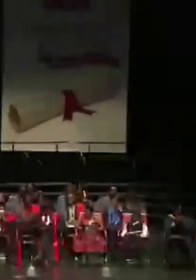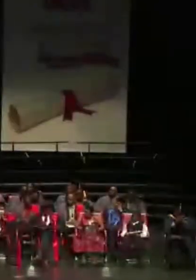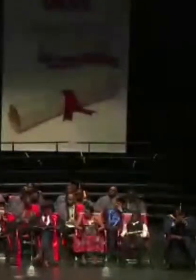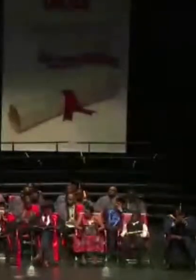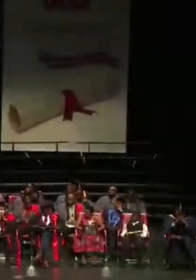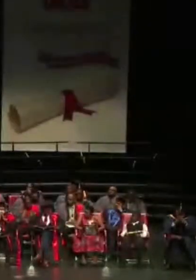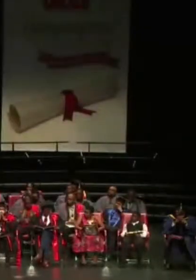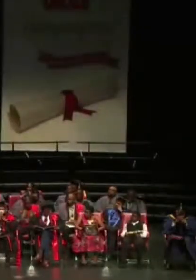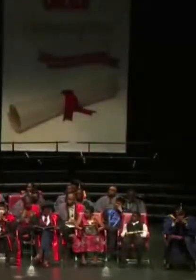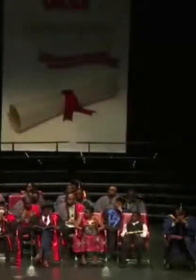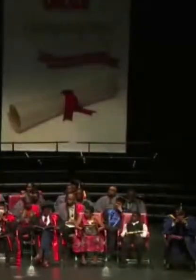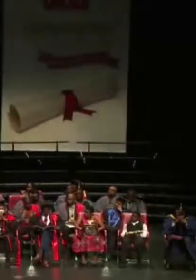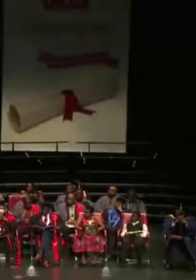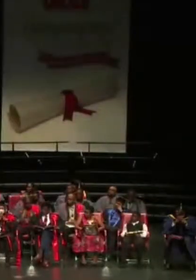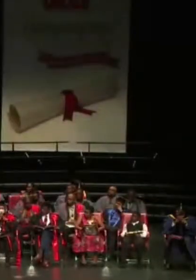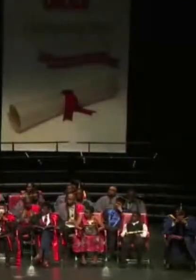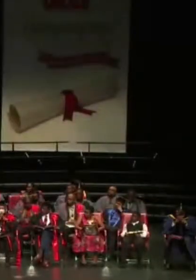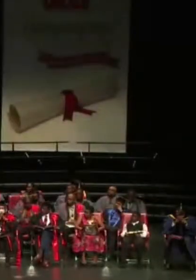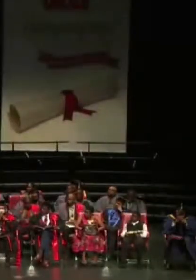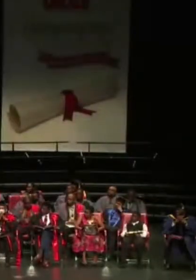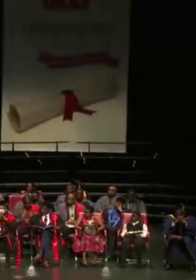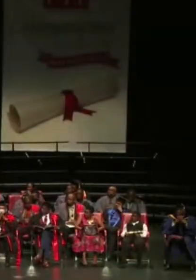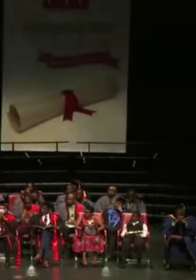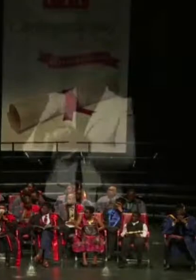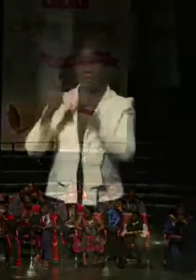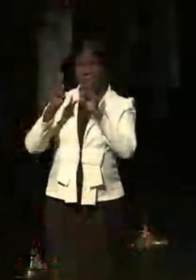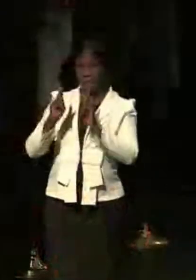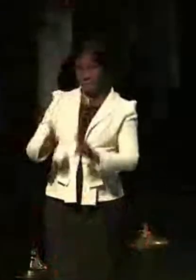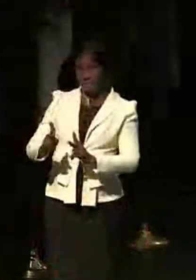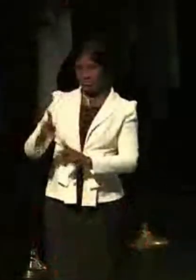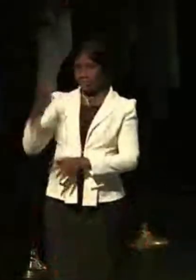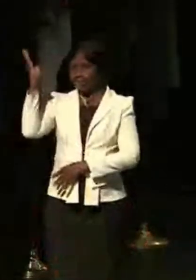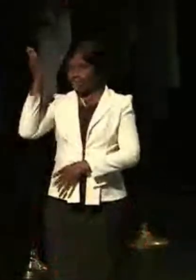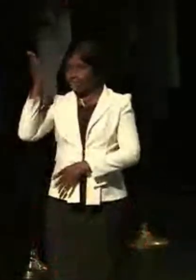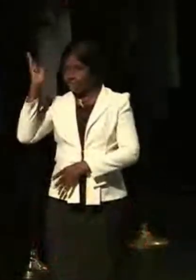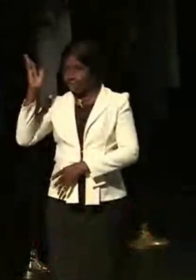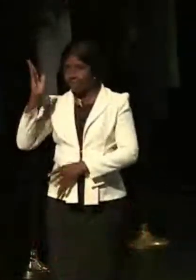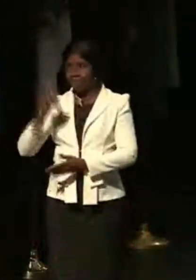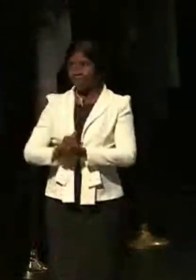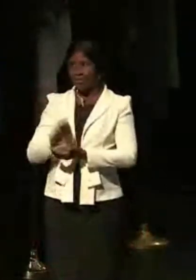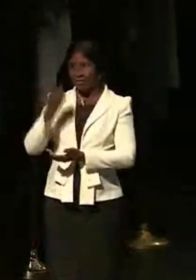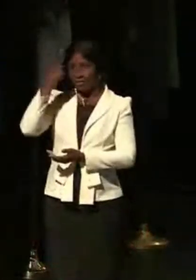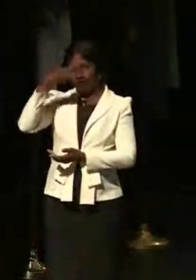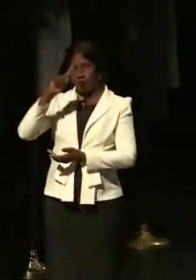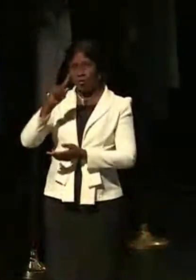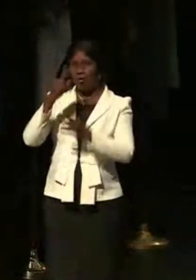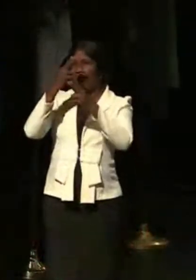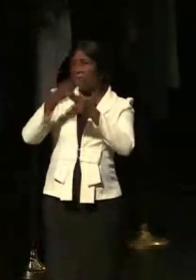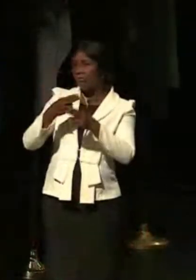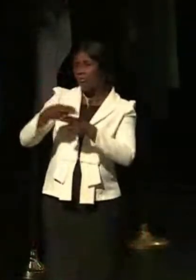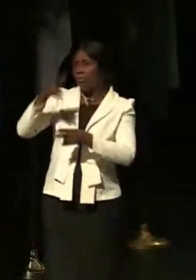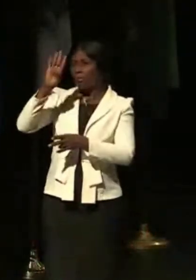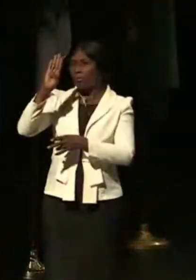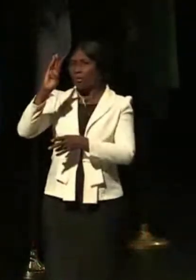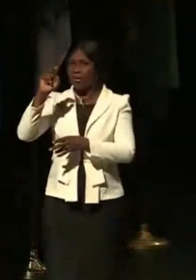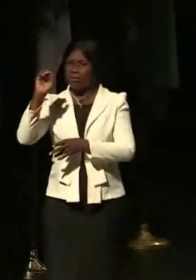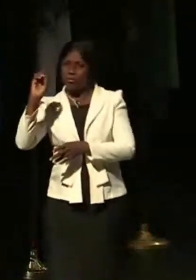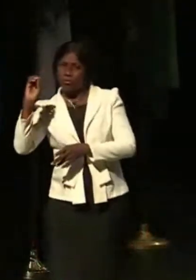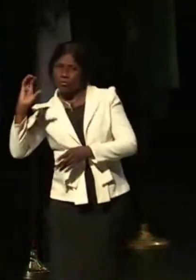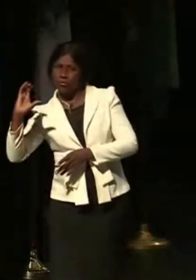I now call on Dr. Gerald Bisnath to deliver the citation for Mr. Langston Roach.